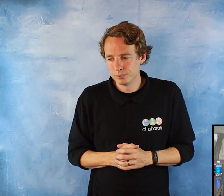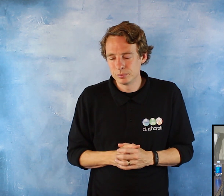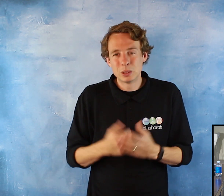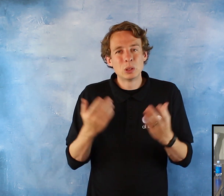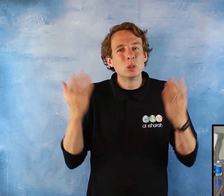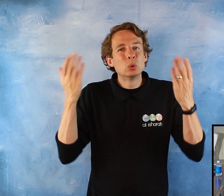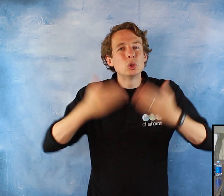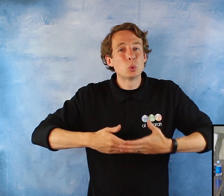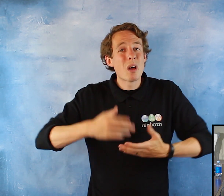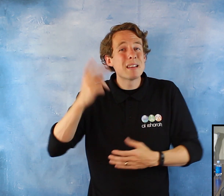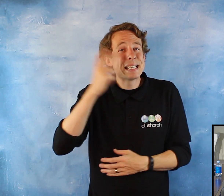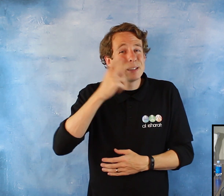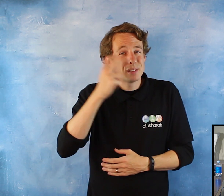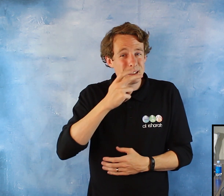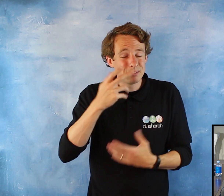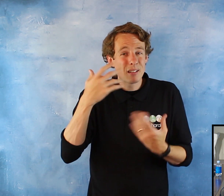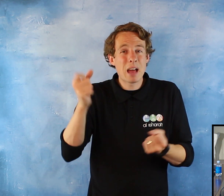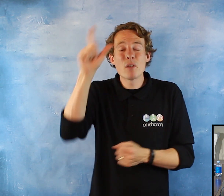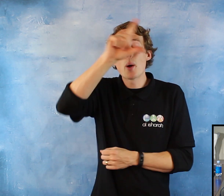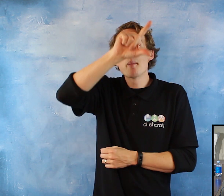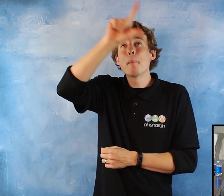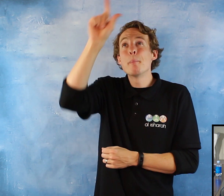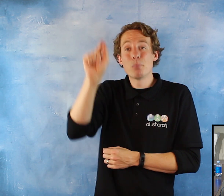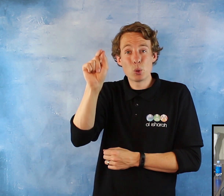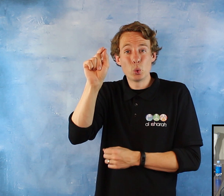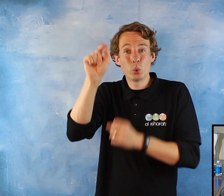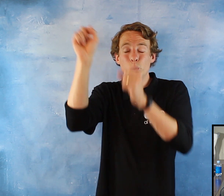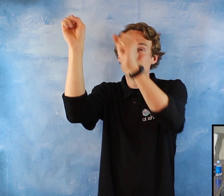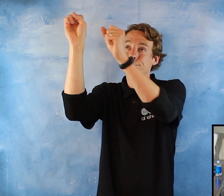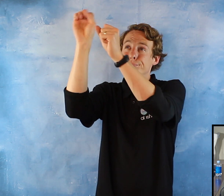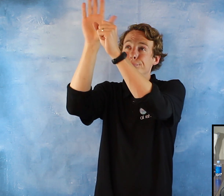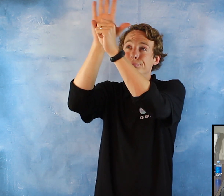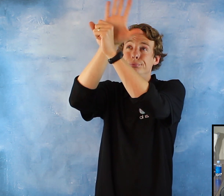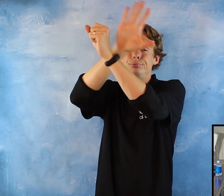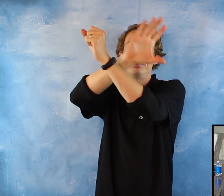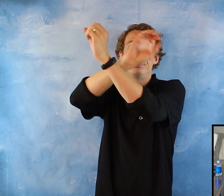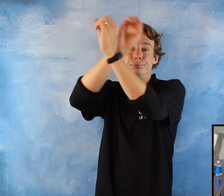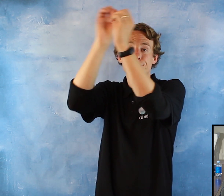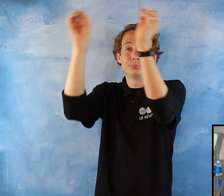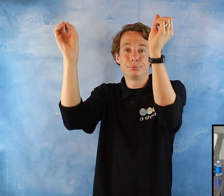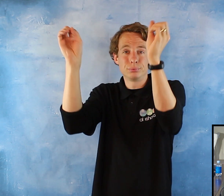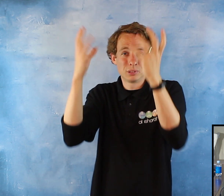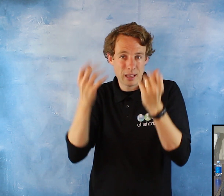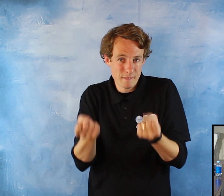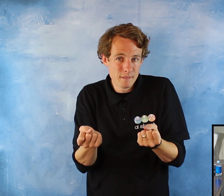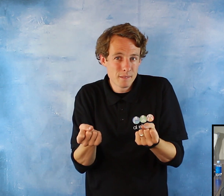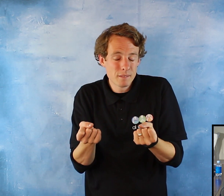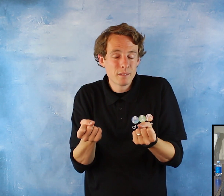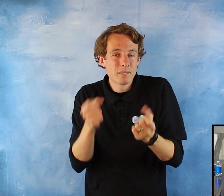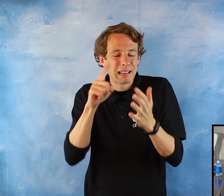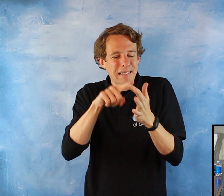evening, lunar eclipse is going to take place. Lunar eclipse. Islam didn't leave